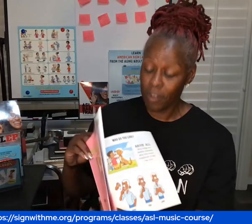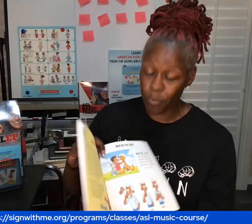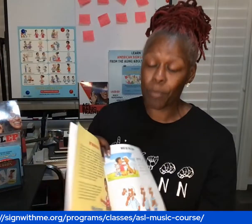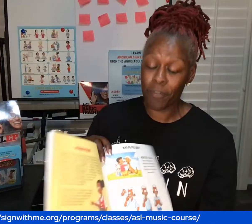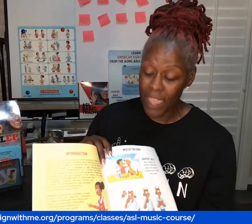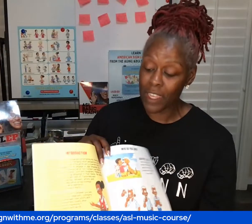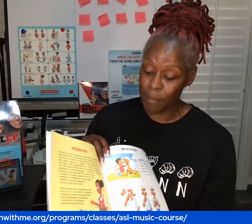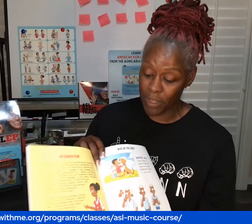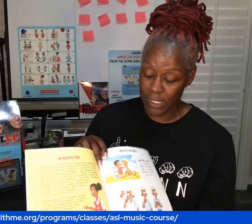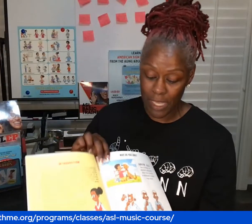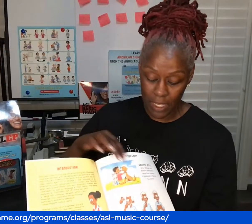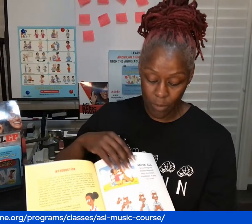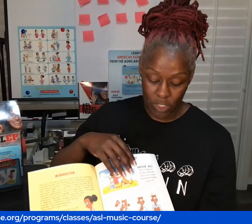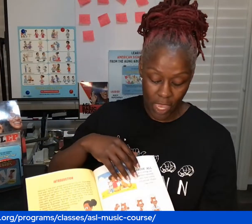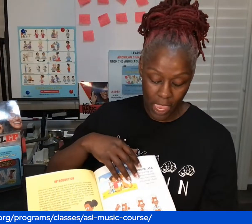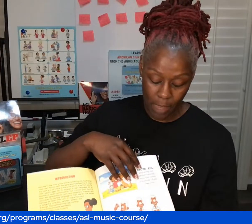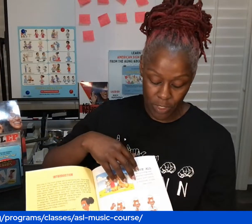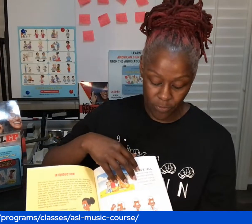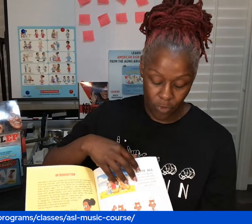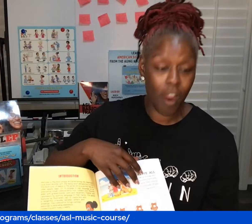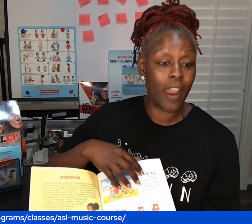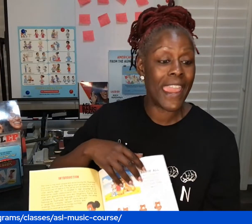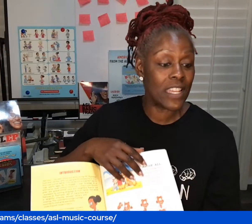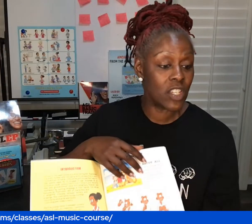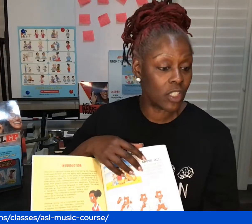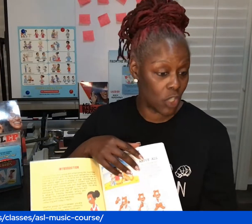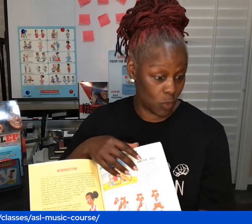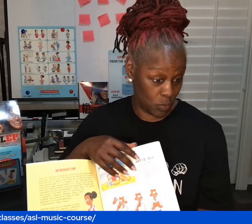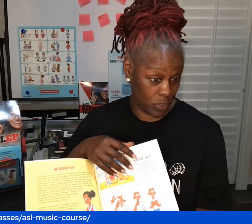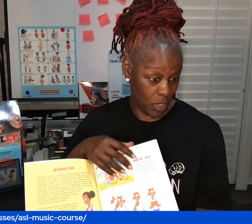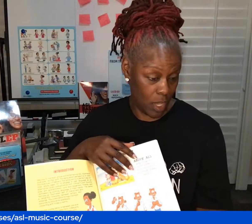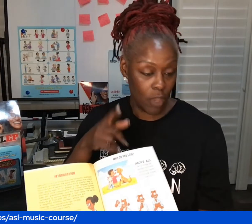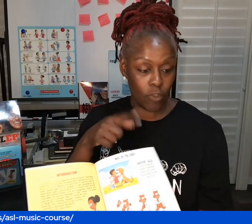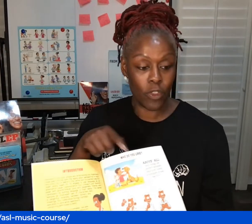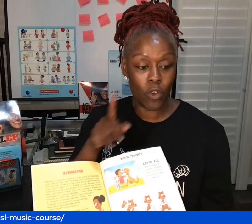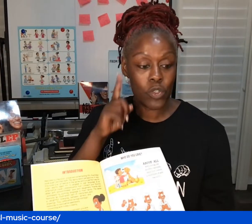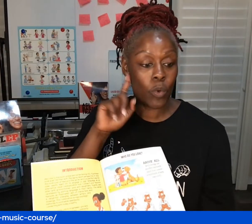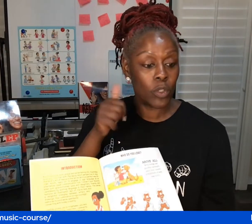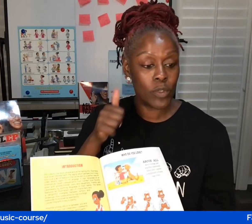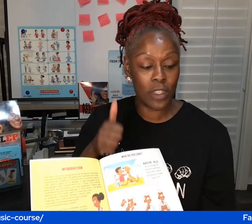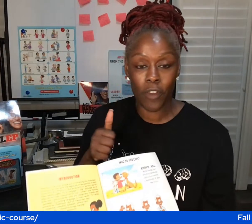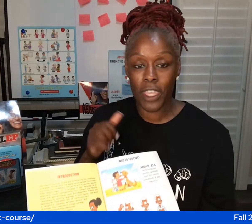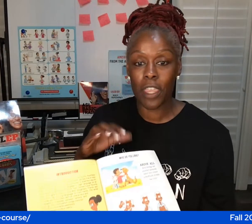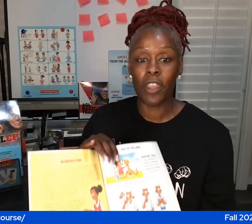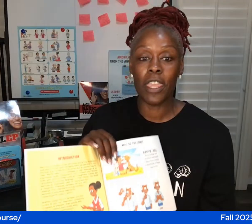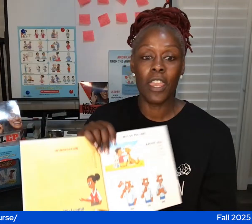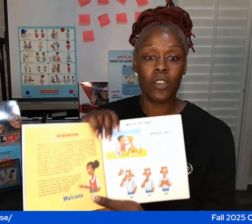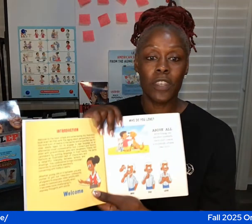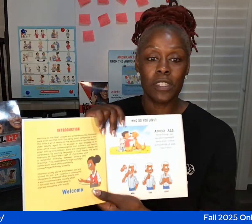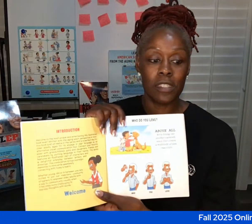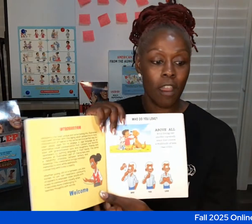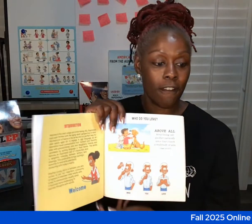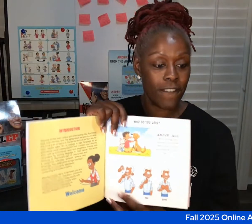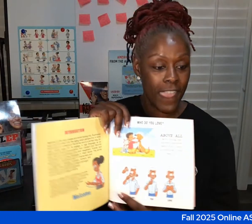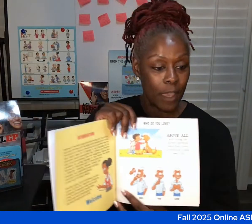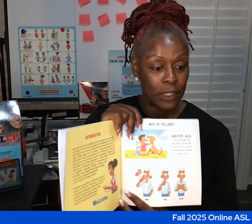We're providing American Sign Language option for our aging adults, for those who are losing their hearing. So this is our